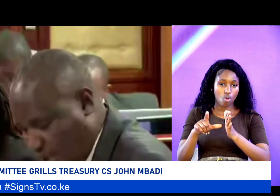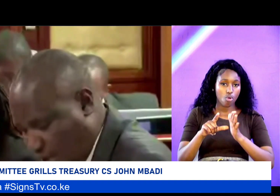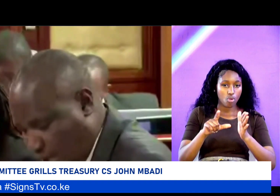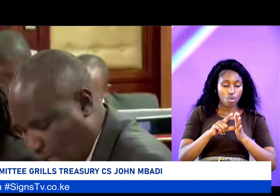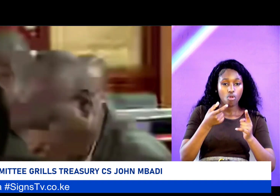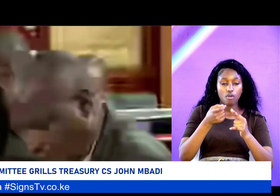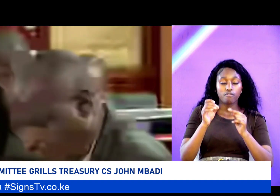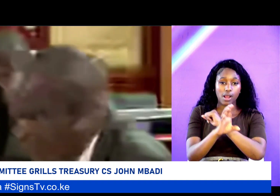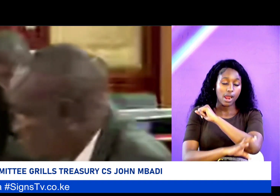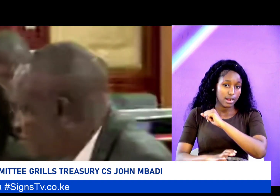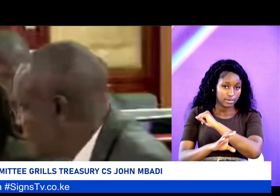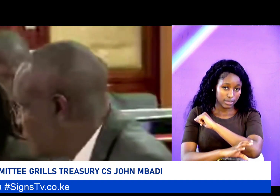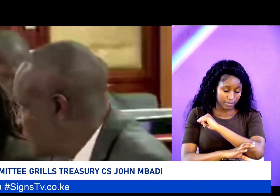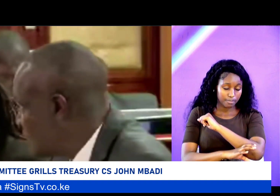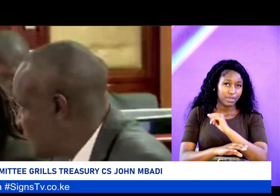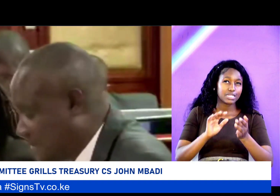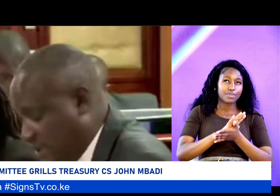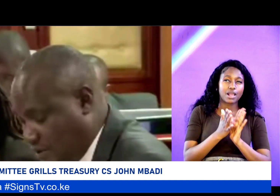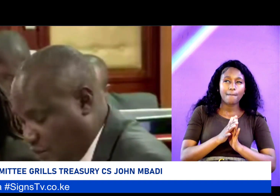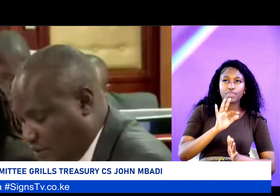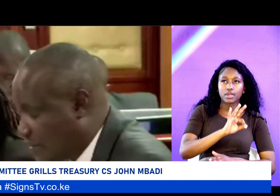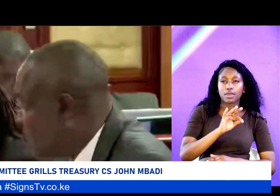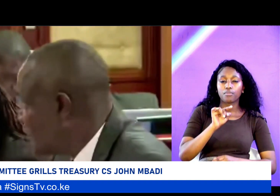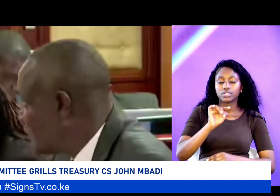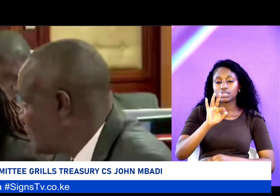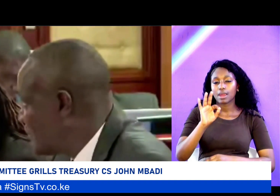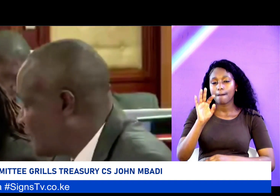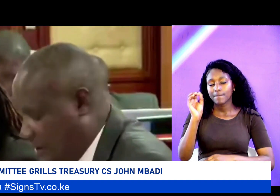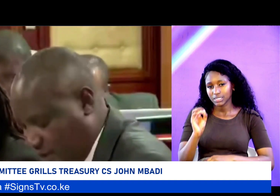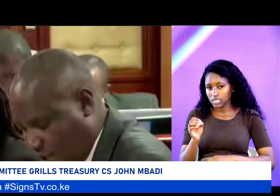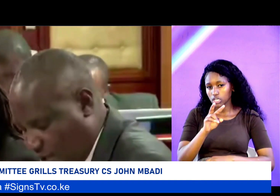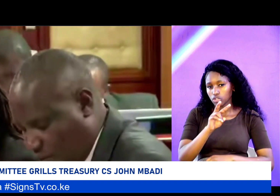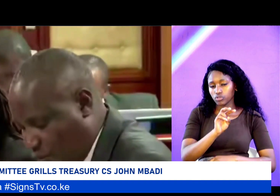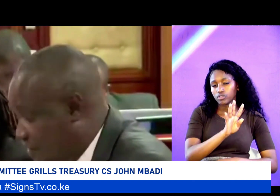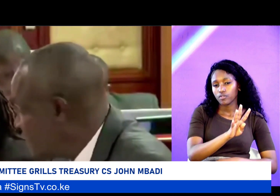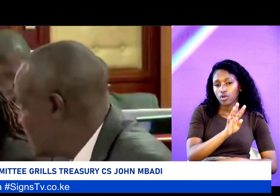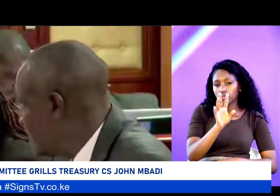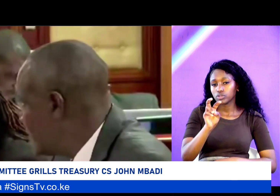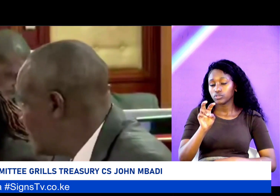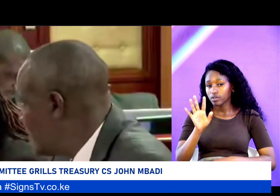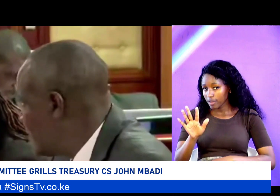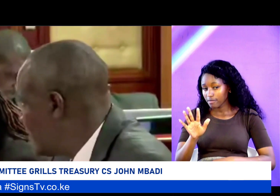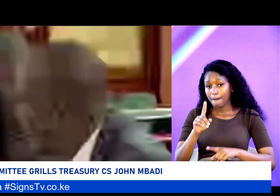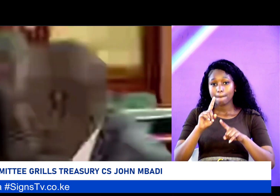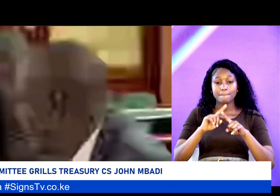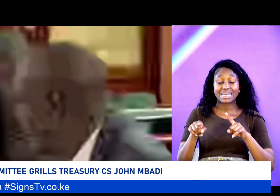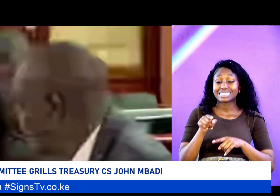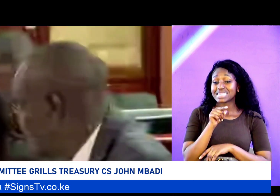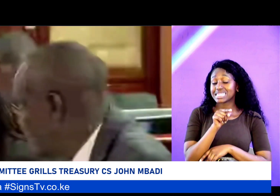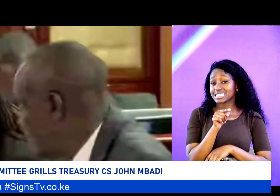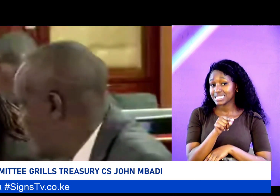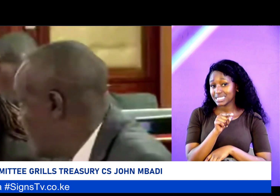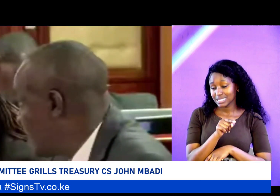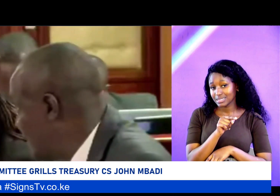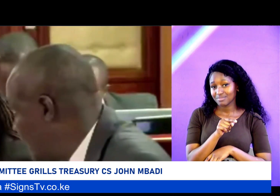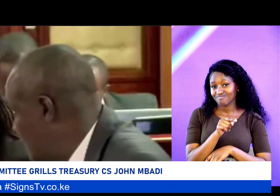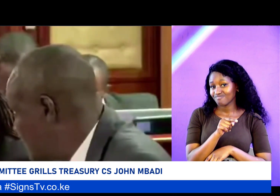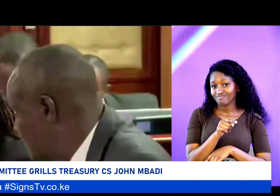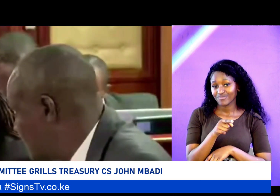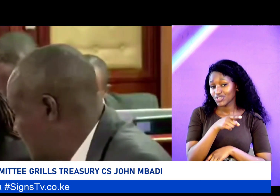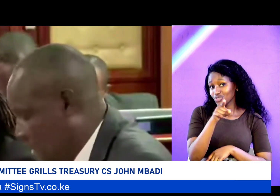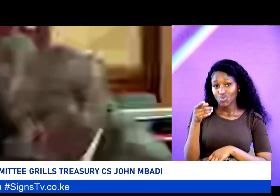to GDP, to about 3.3% in 2024-2025, which, Honorable Chair,